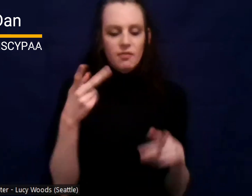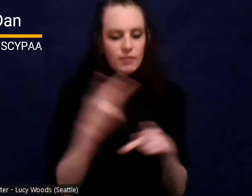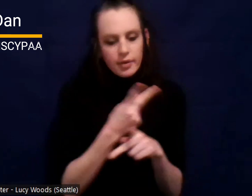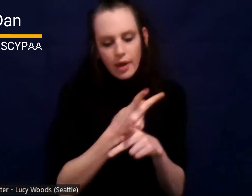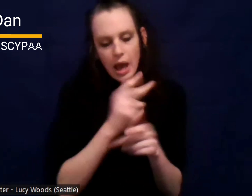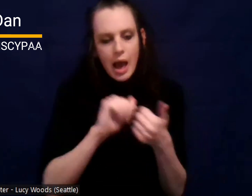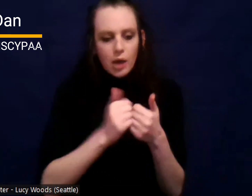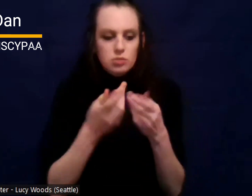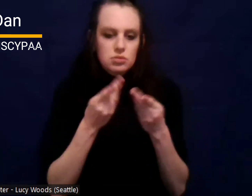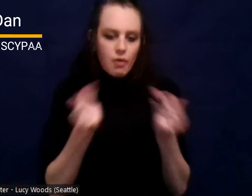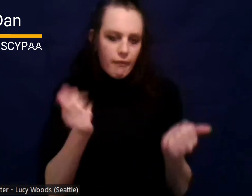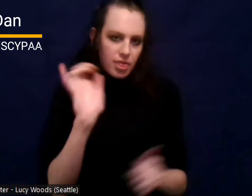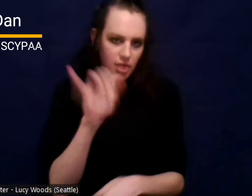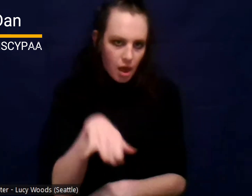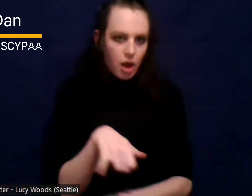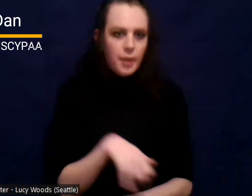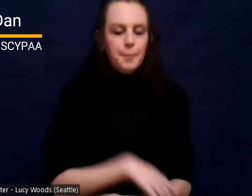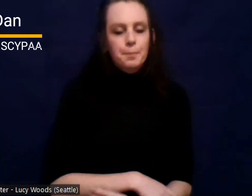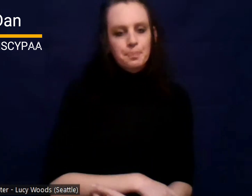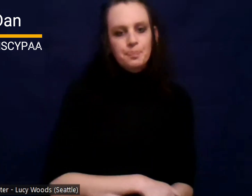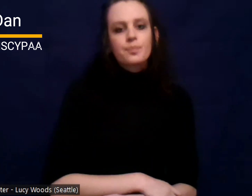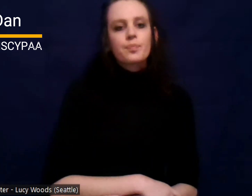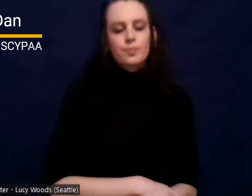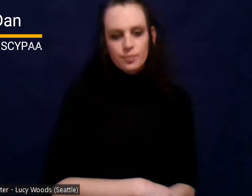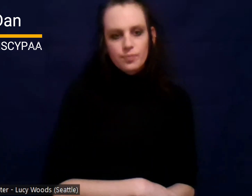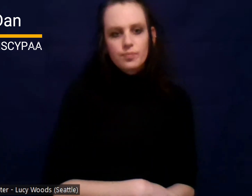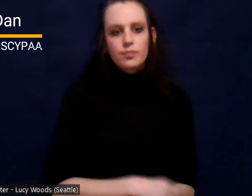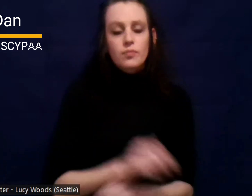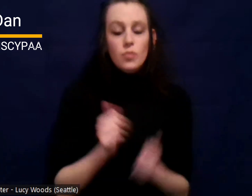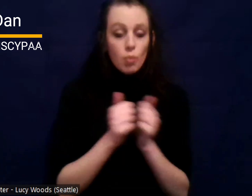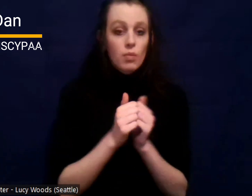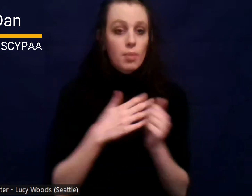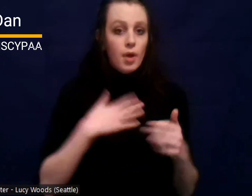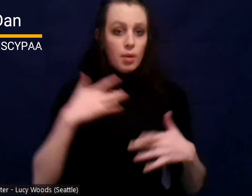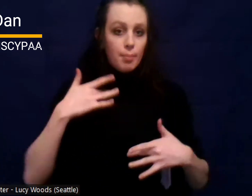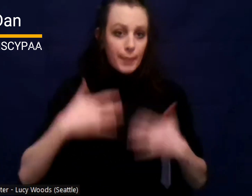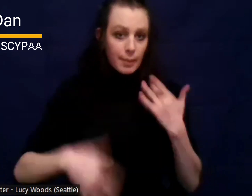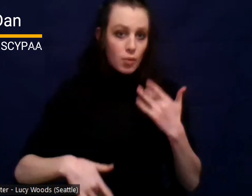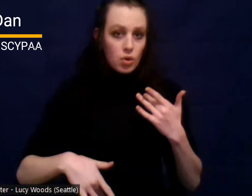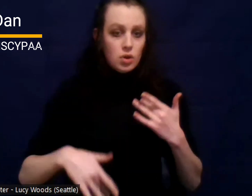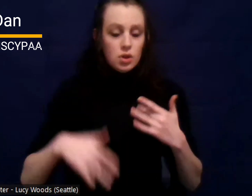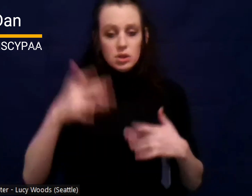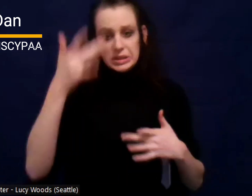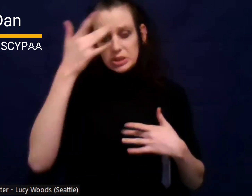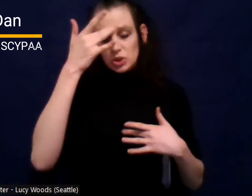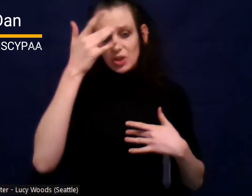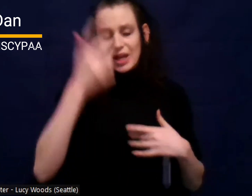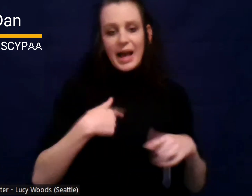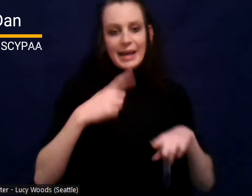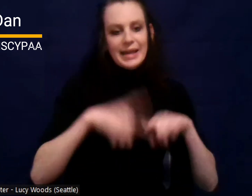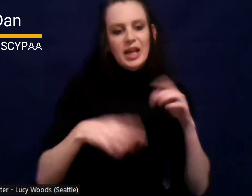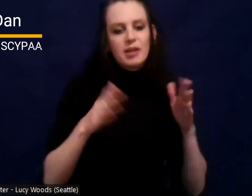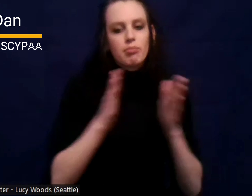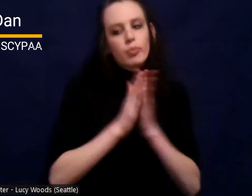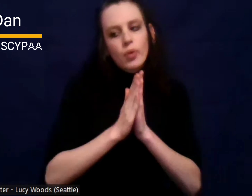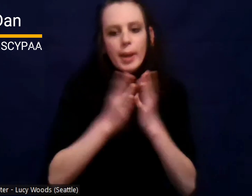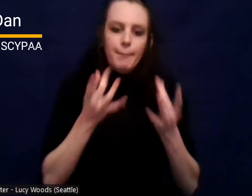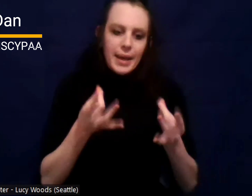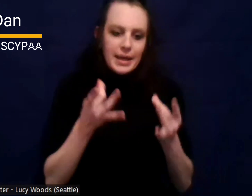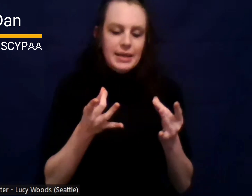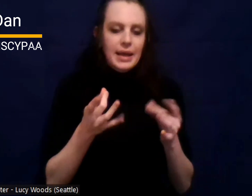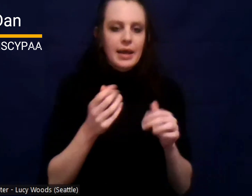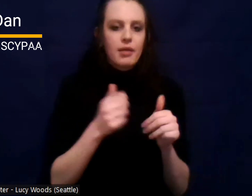that. Because I like with the bipolar disorder, I can't pray and meditate that away. But